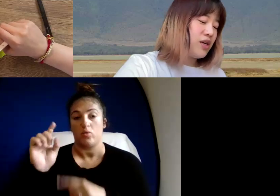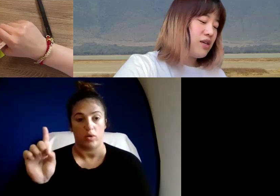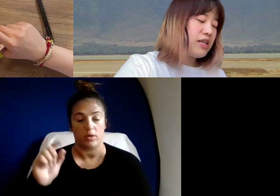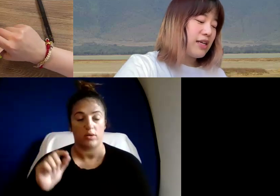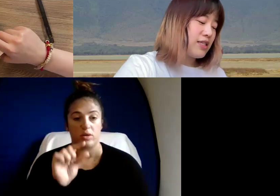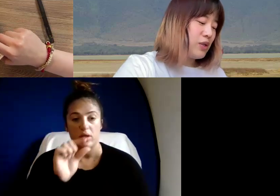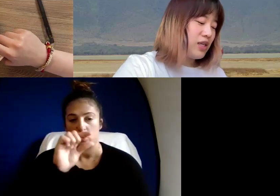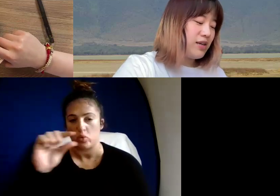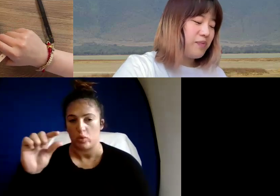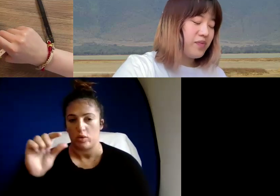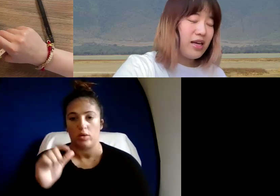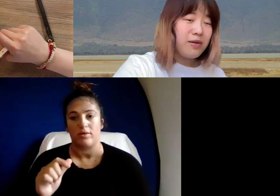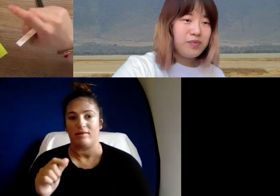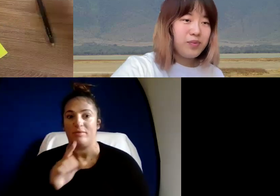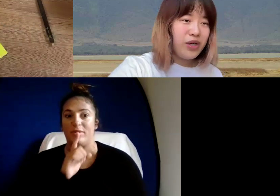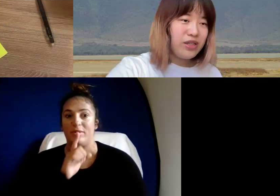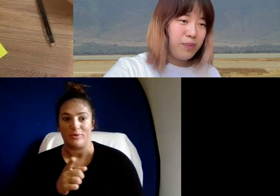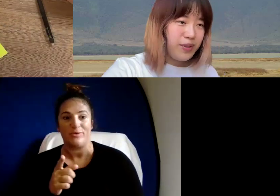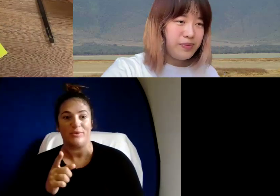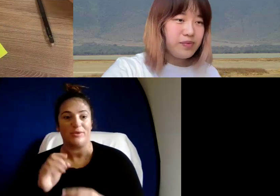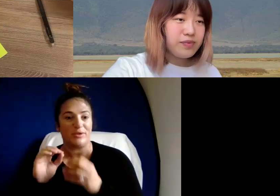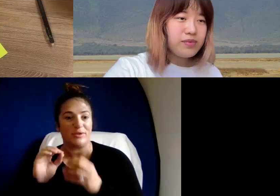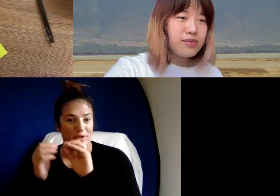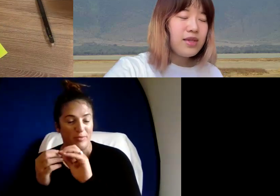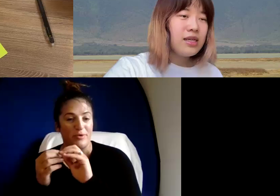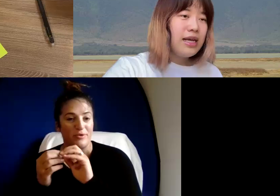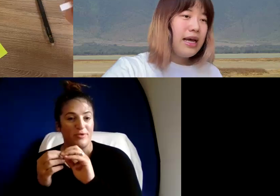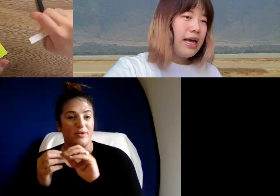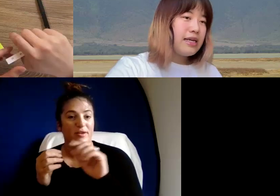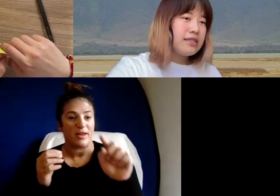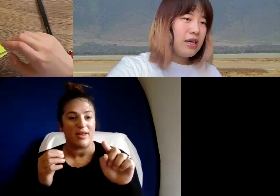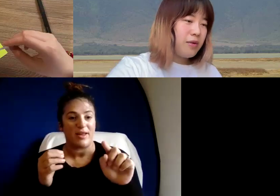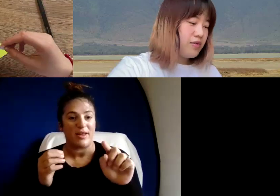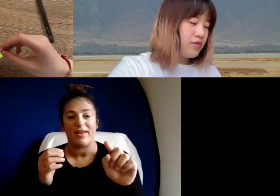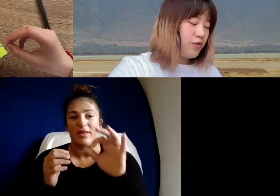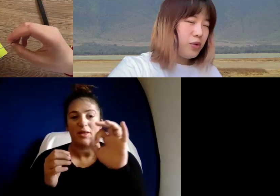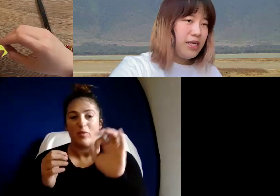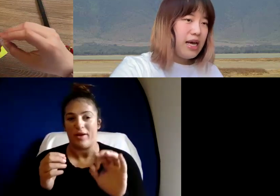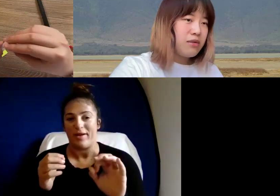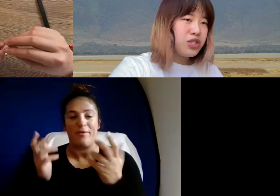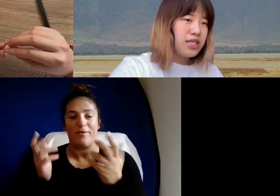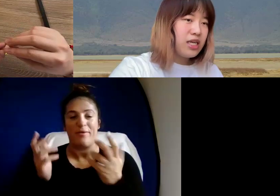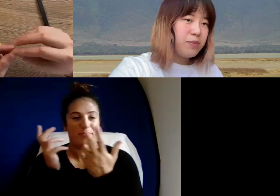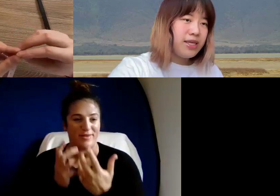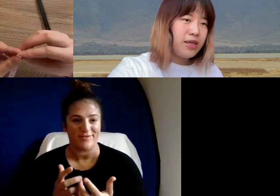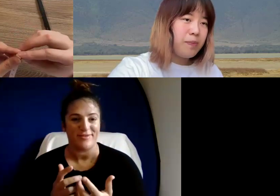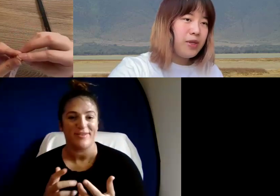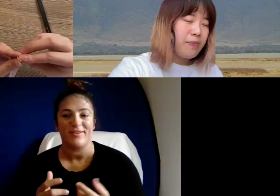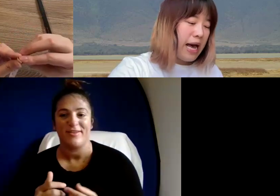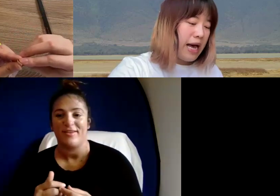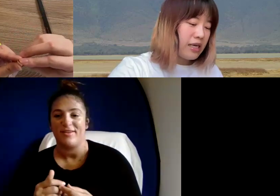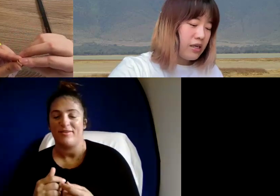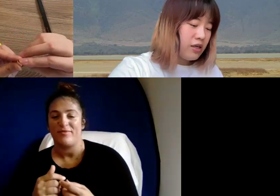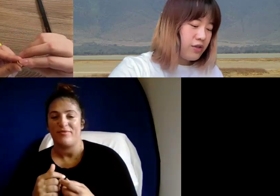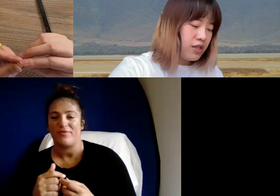round number next to the Braille number. And for me, I'm just gonna peel